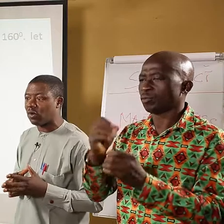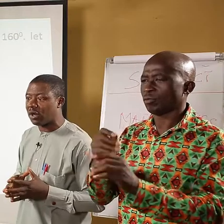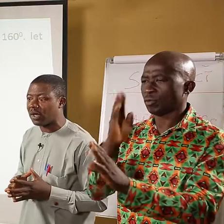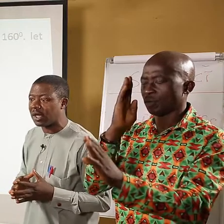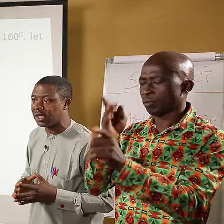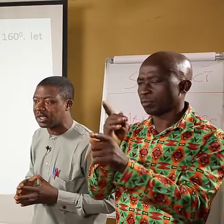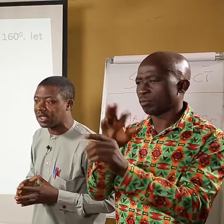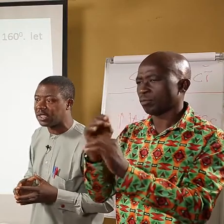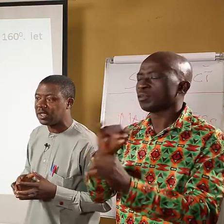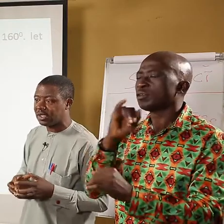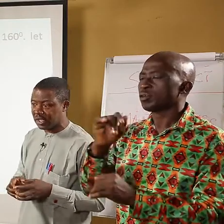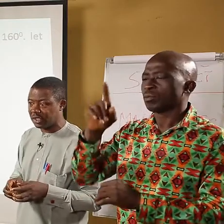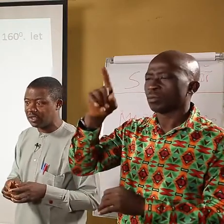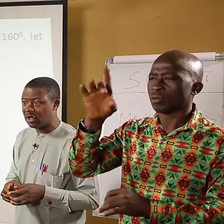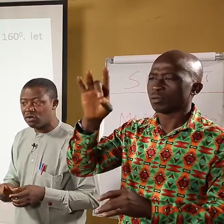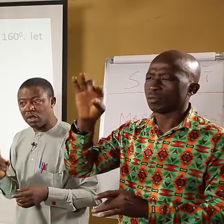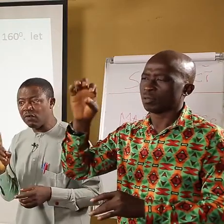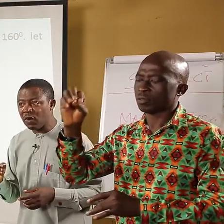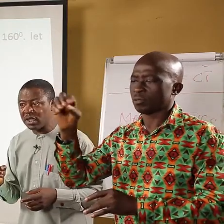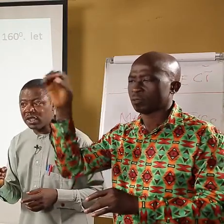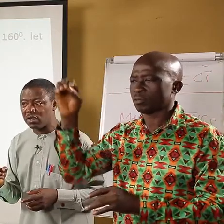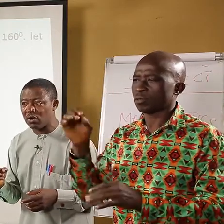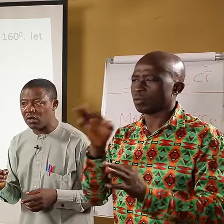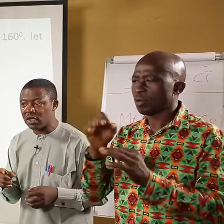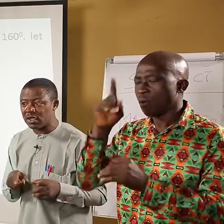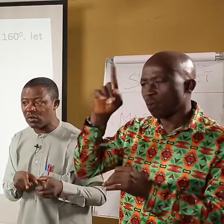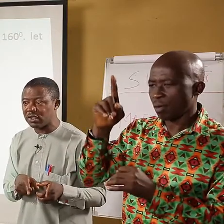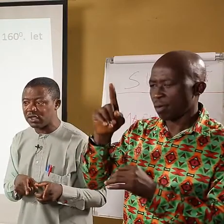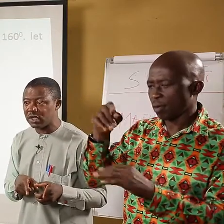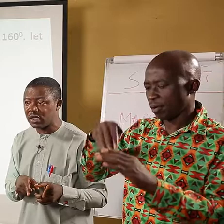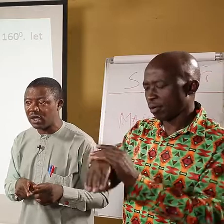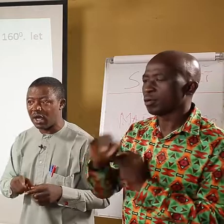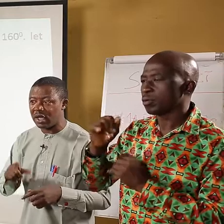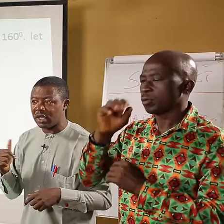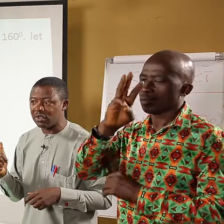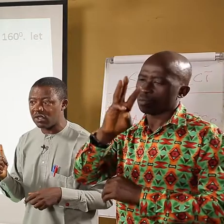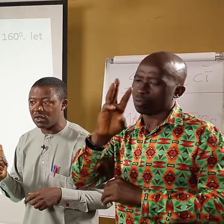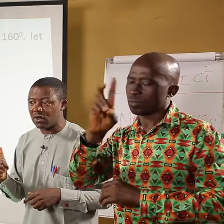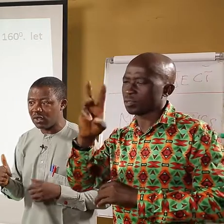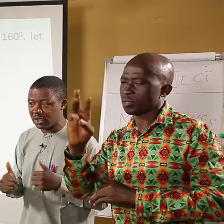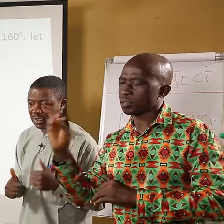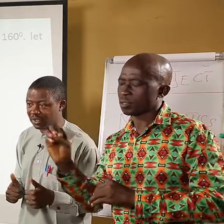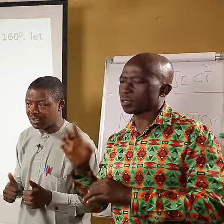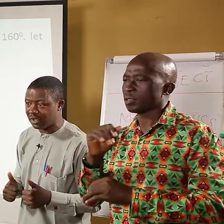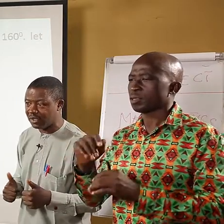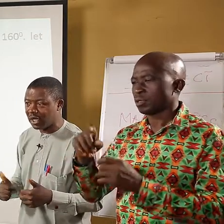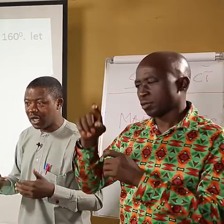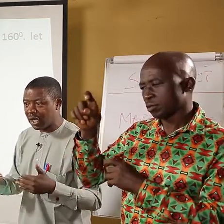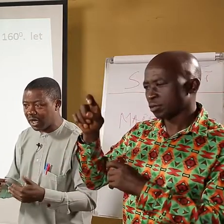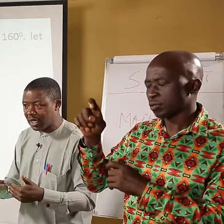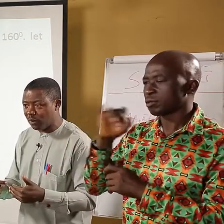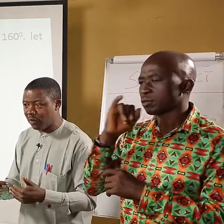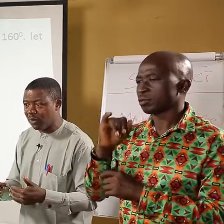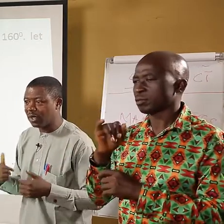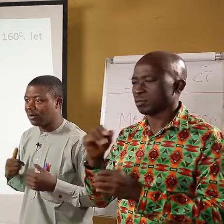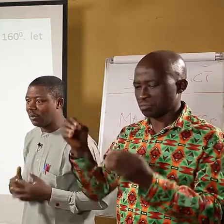line is 180 degrees. So if one interior is 160 and the exterior is x degrees,